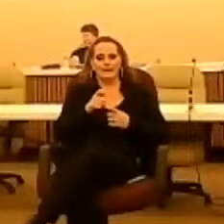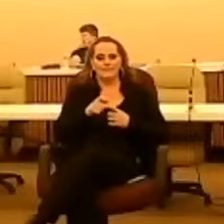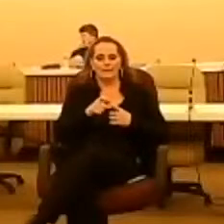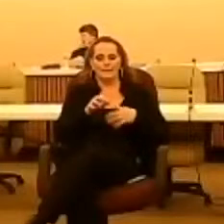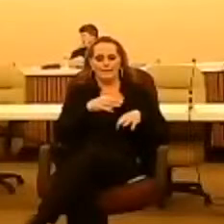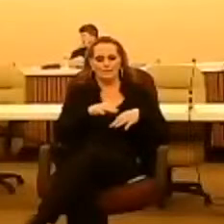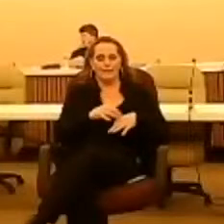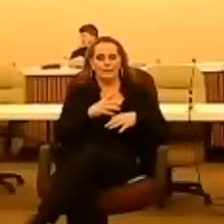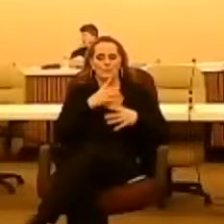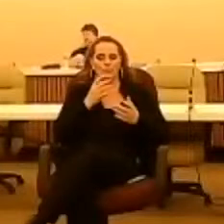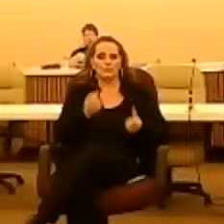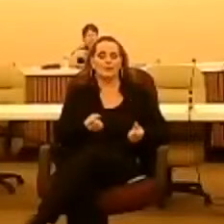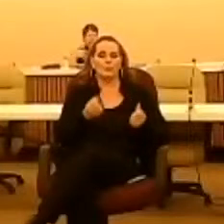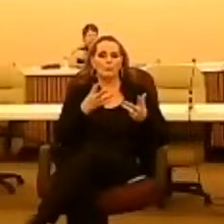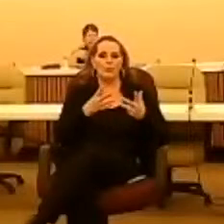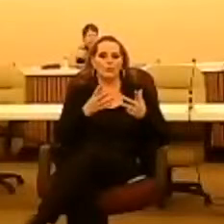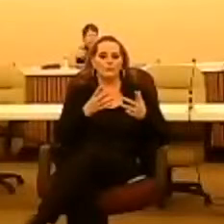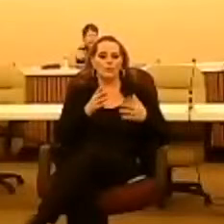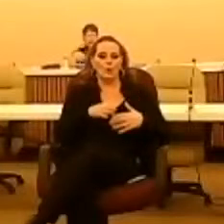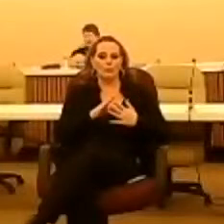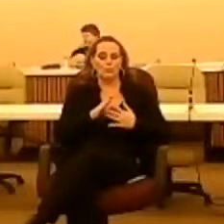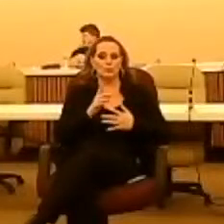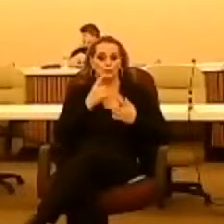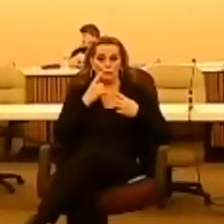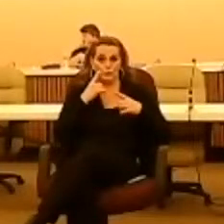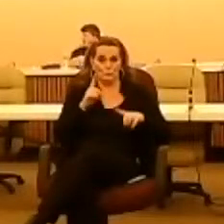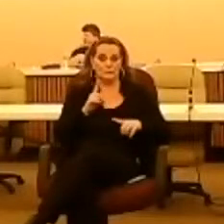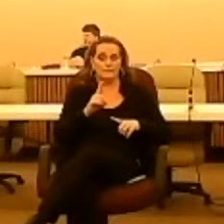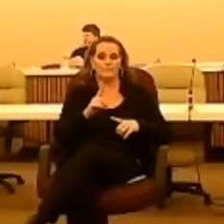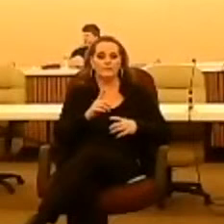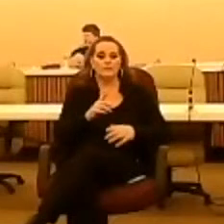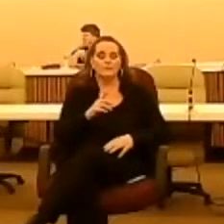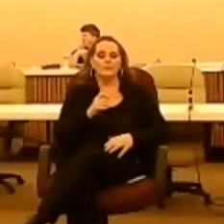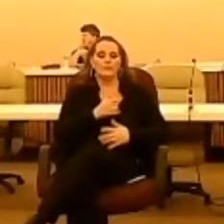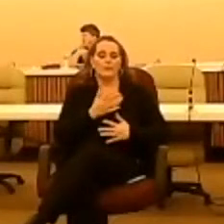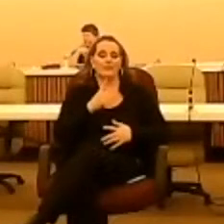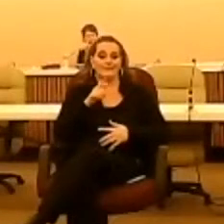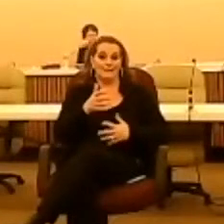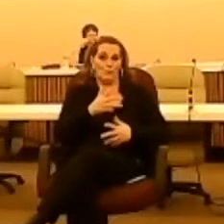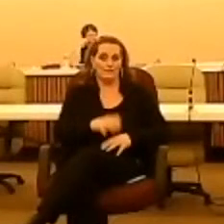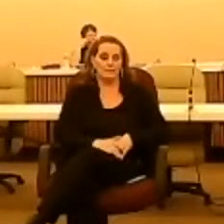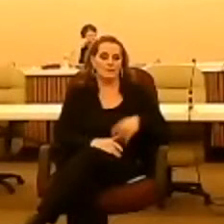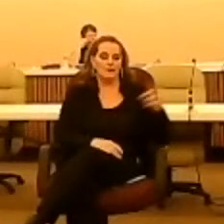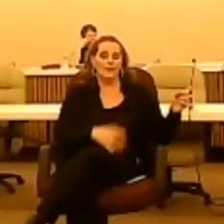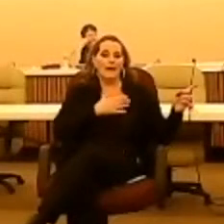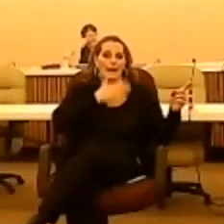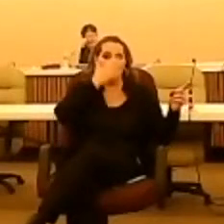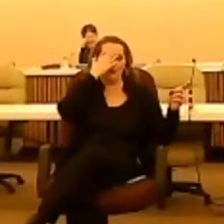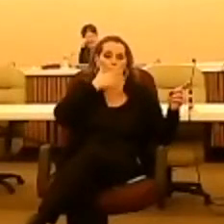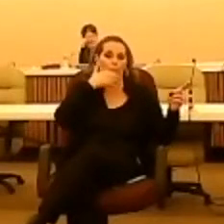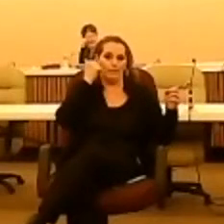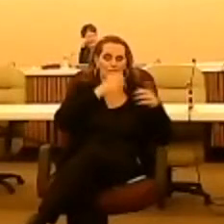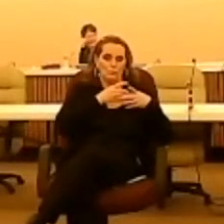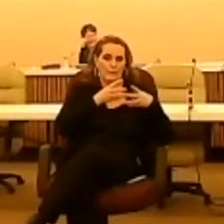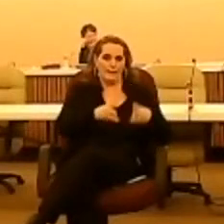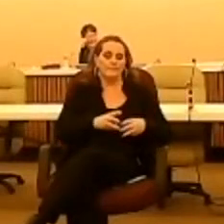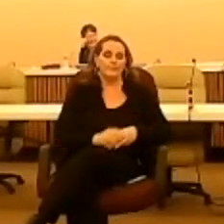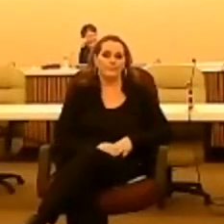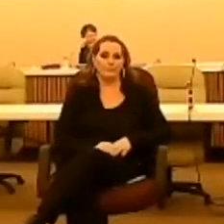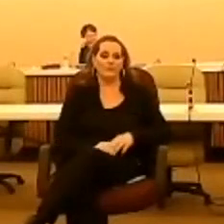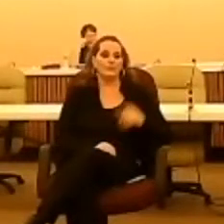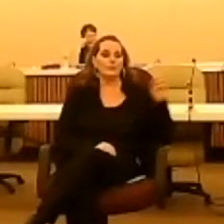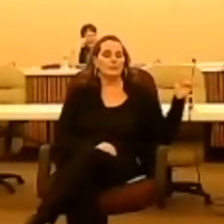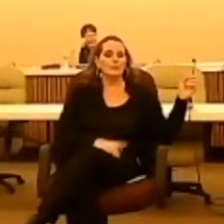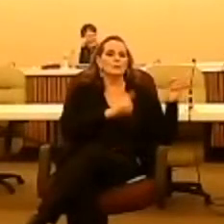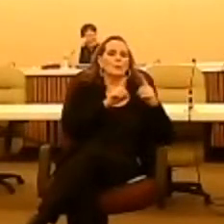often multiple ways to achieve what the protections he wants in there. I know the best way, though. He knows the best way. So